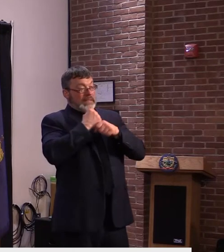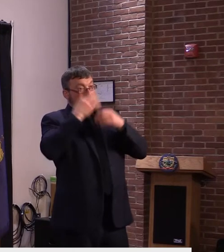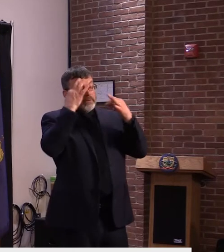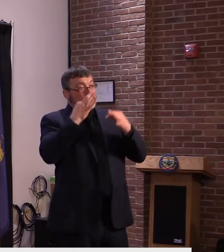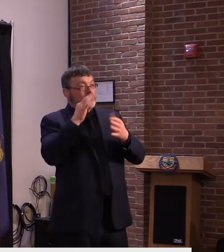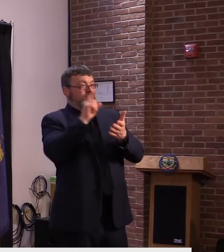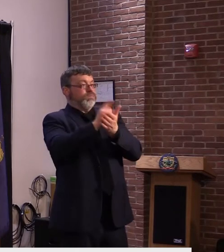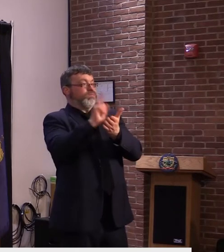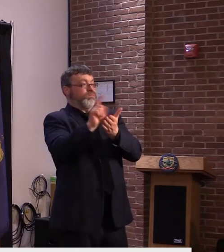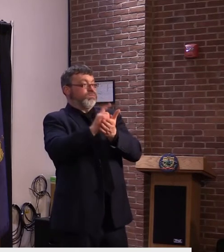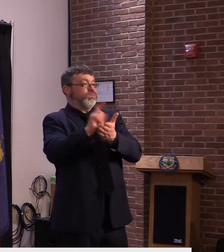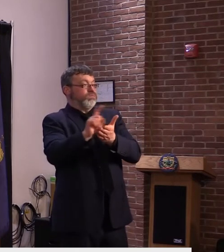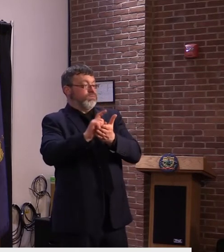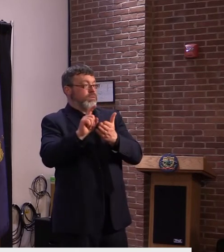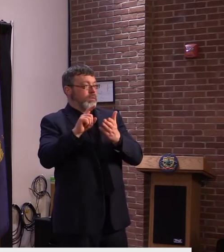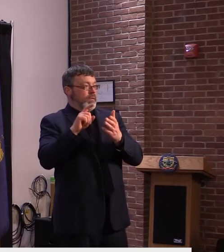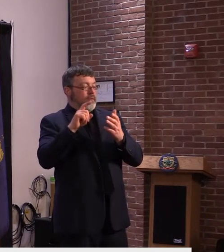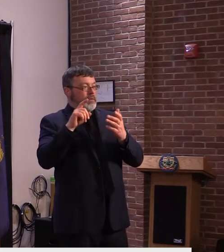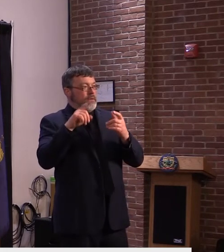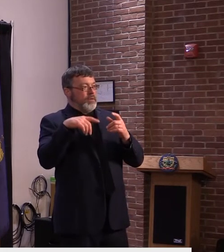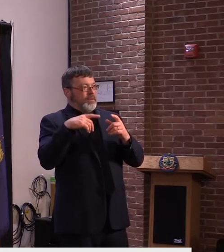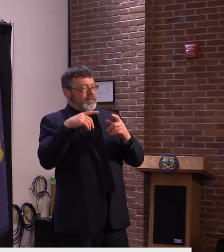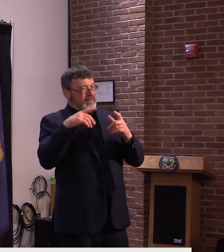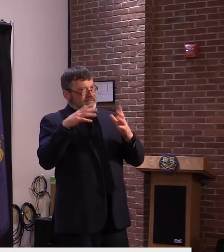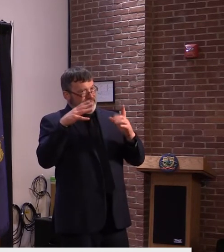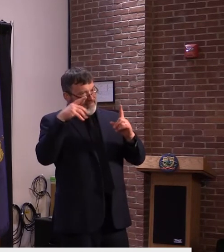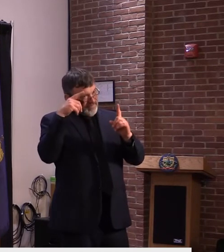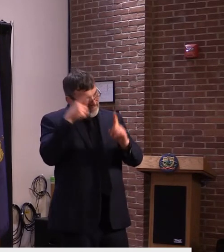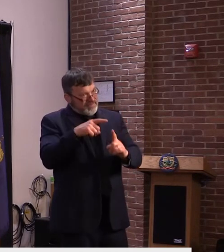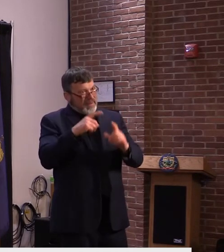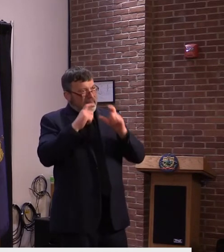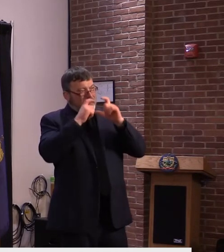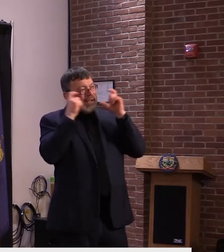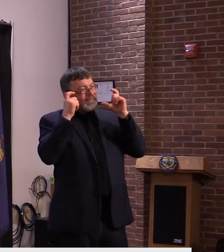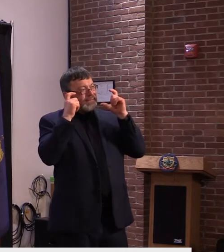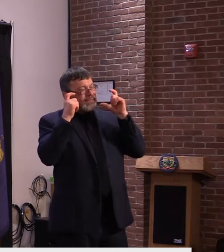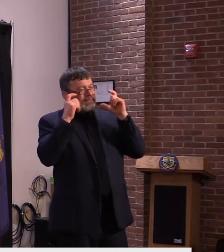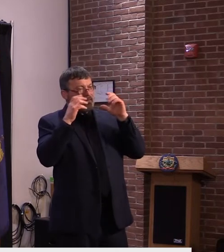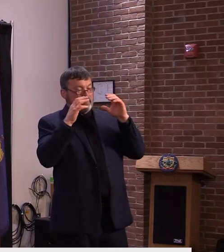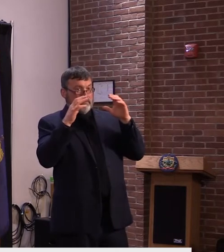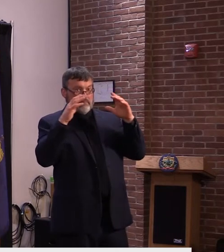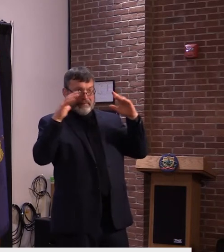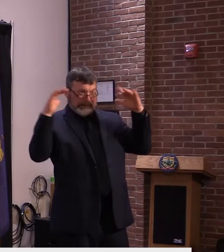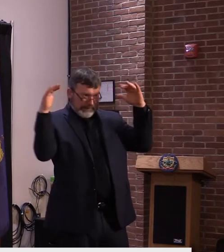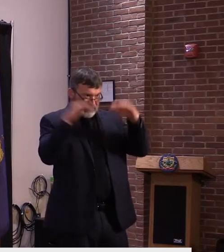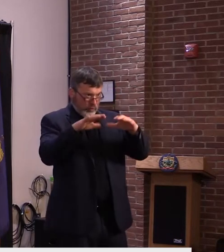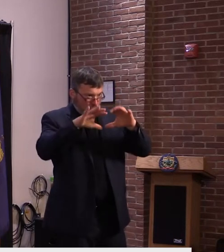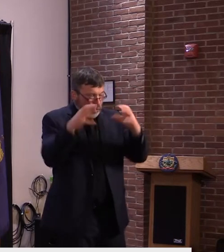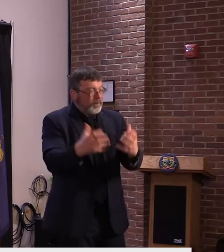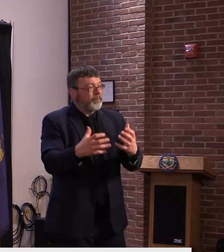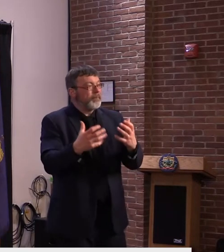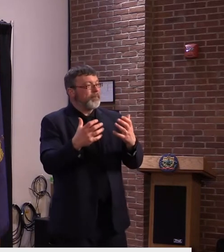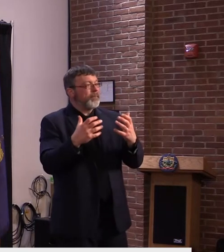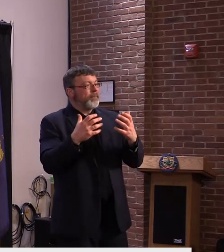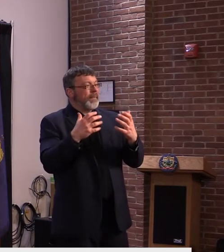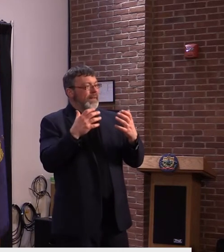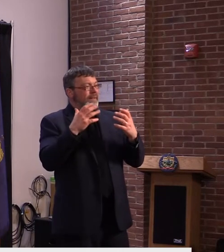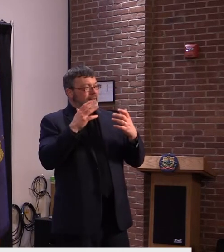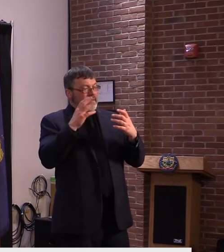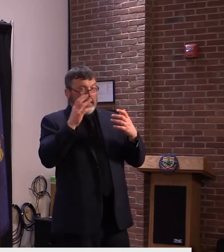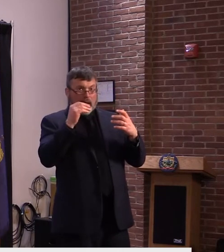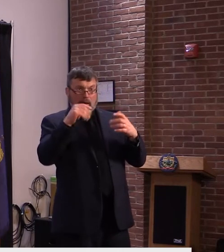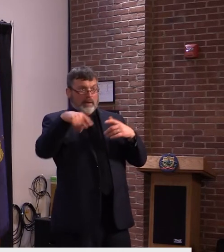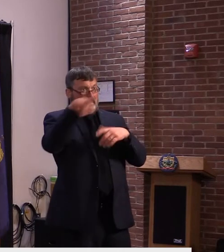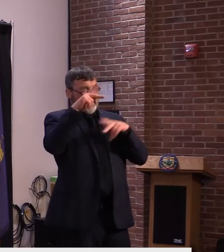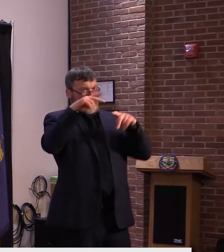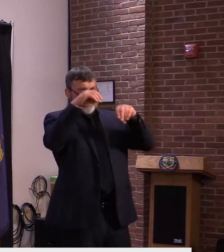about the importance of wearing a mask when in congregate settings and where there's people around and indoors in particular. So